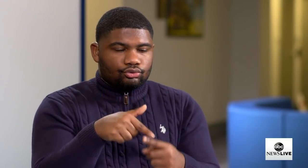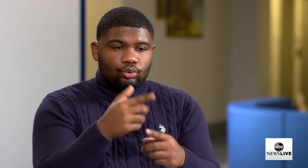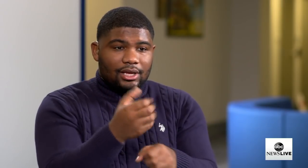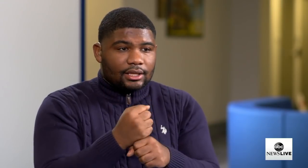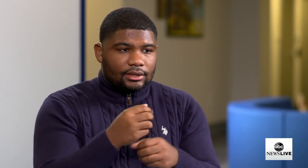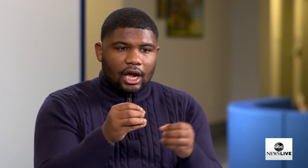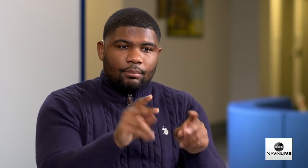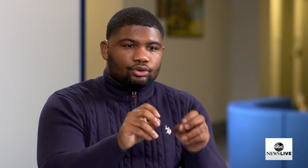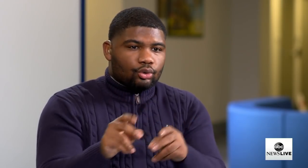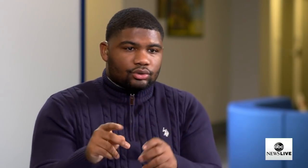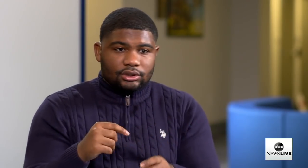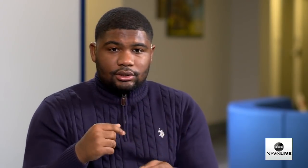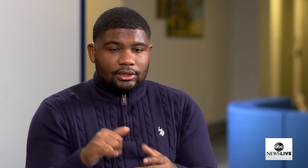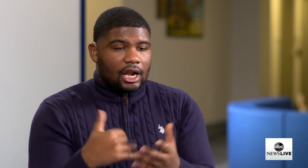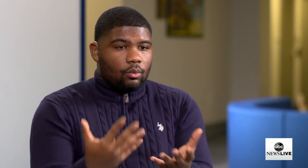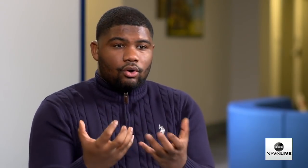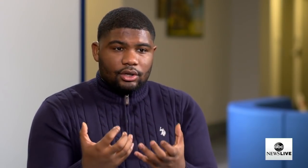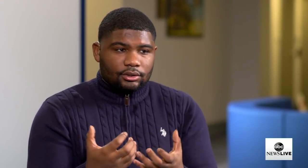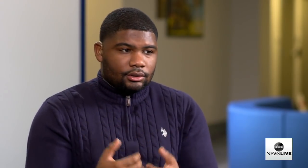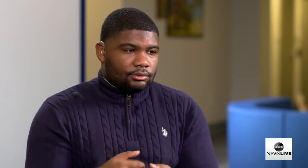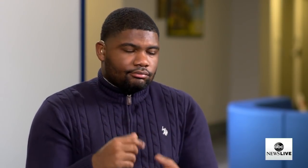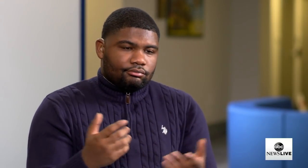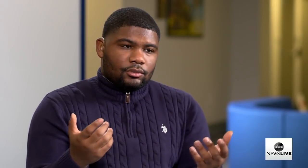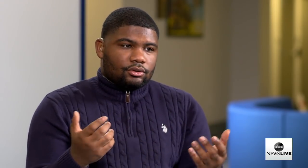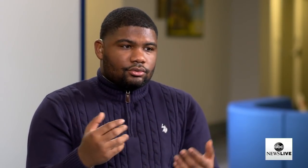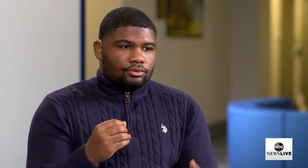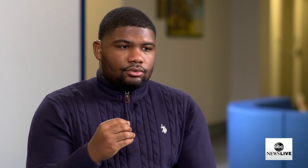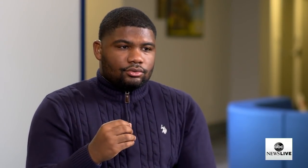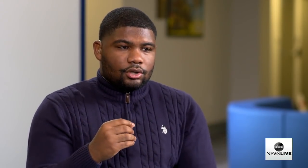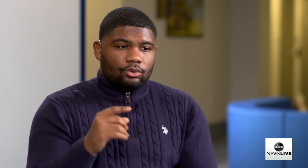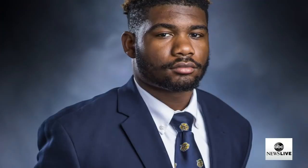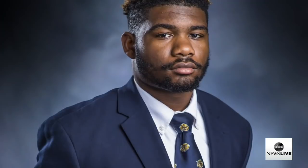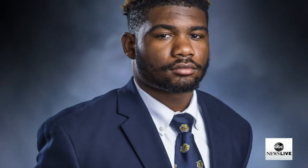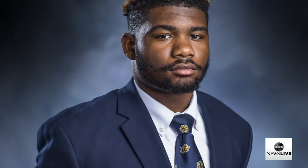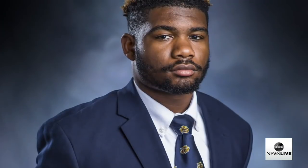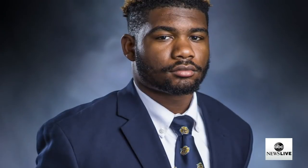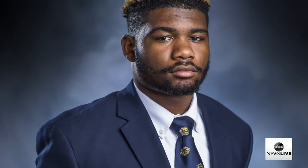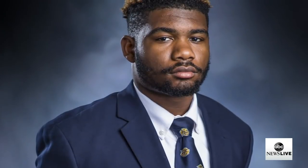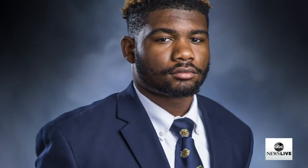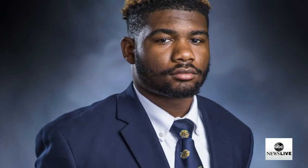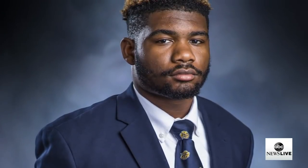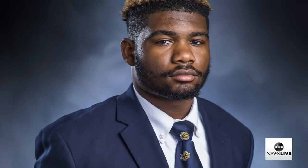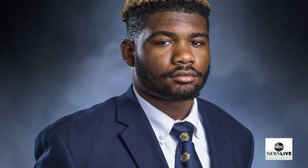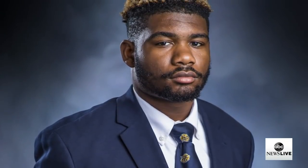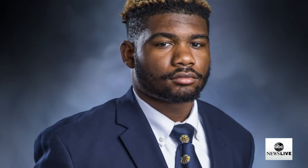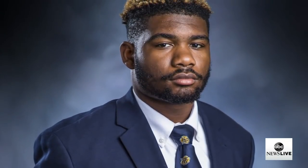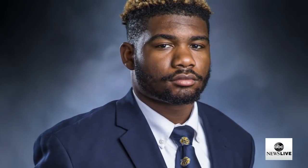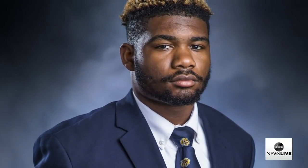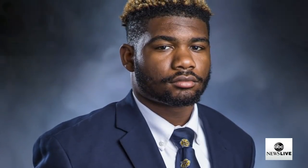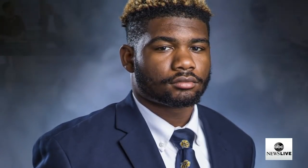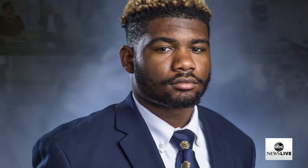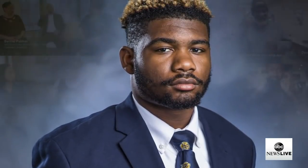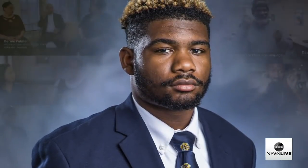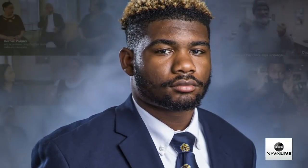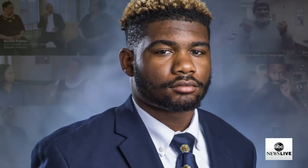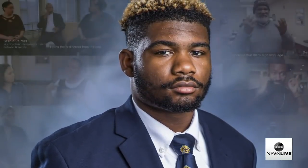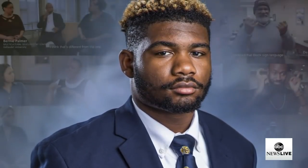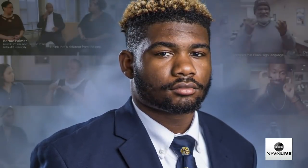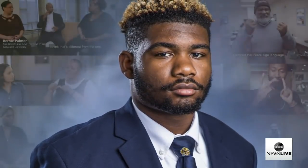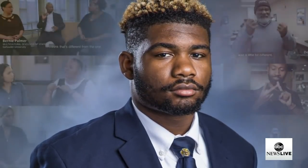harder to really get those opportunities that I wanted. And not only would J.C. Smith get what he wanted, he would become a part of